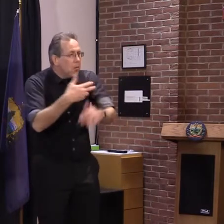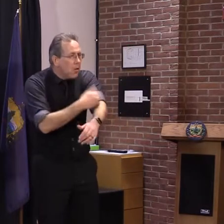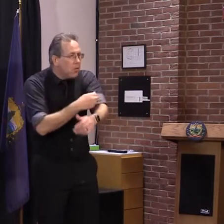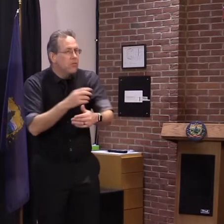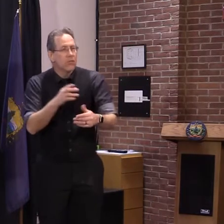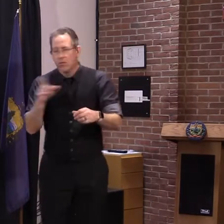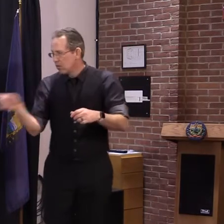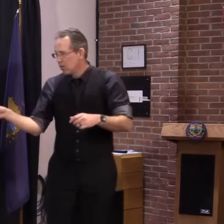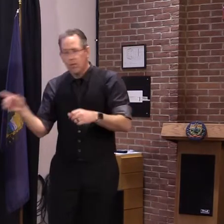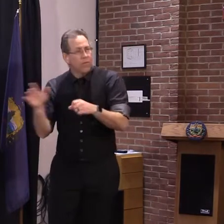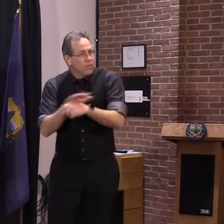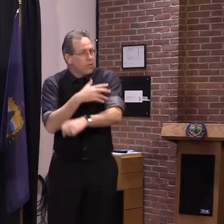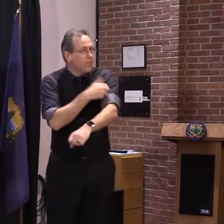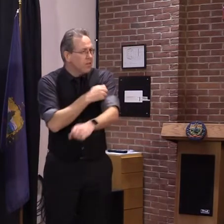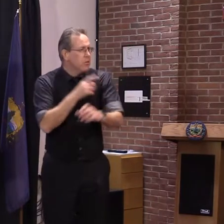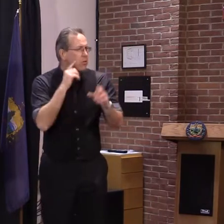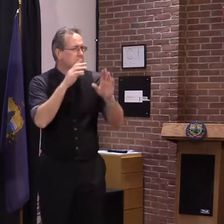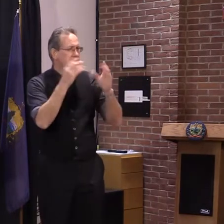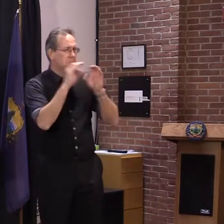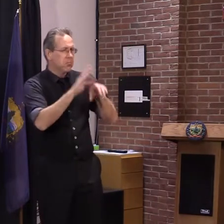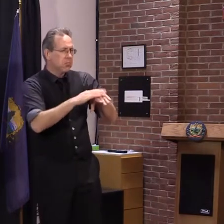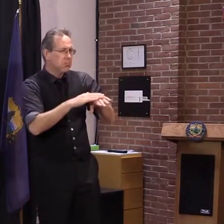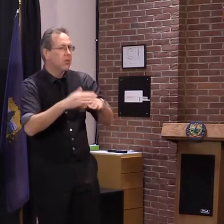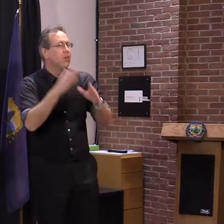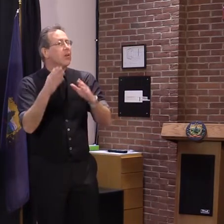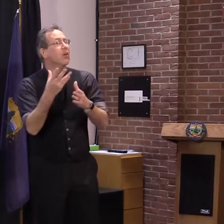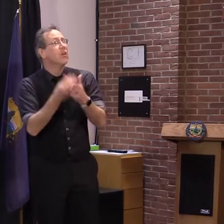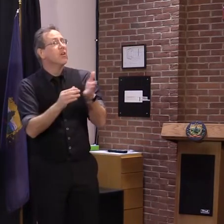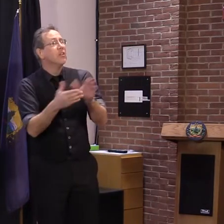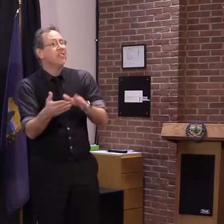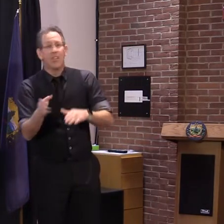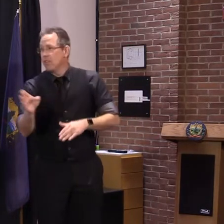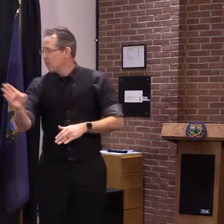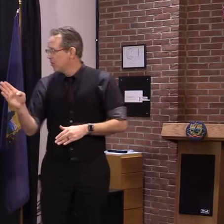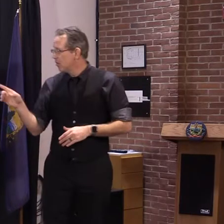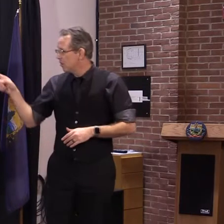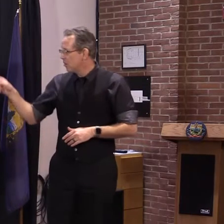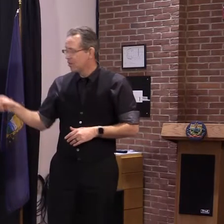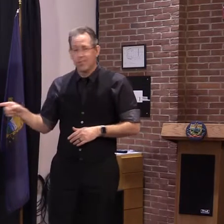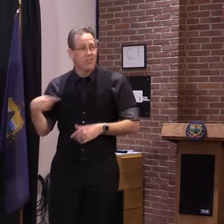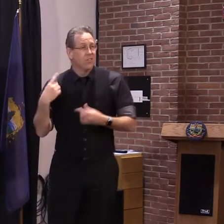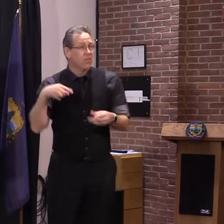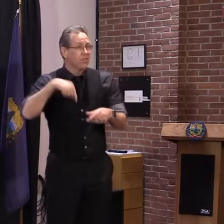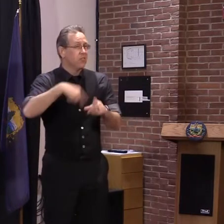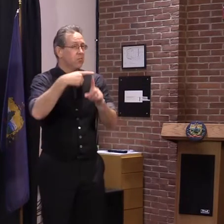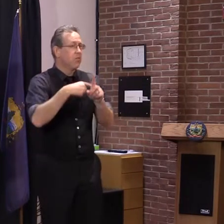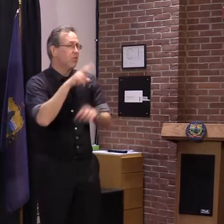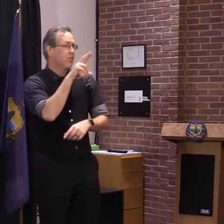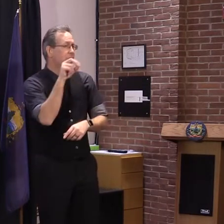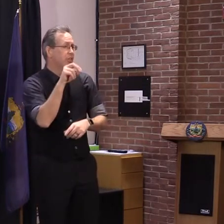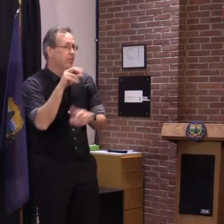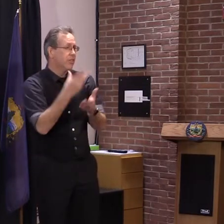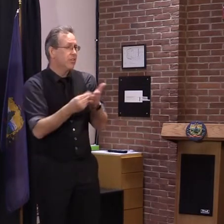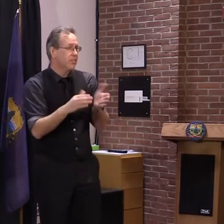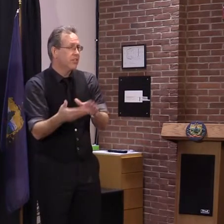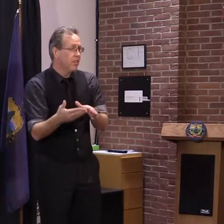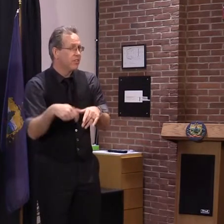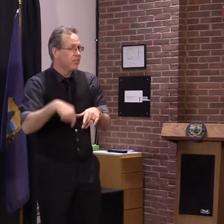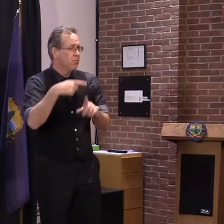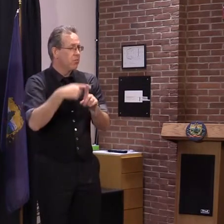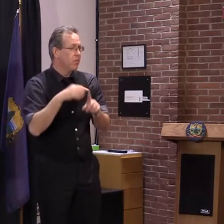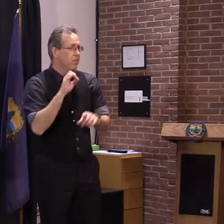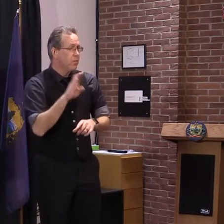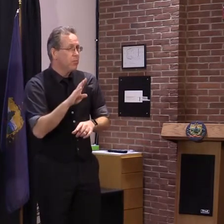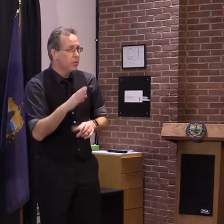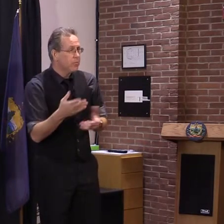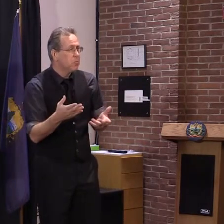finally, turning to our fatality data, you'll see that we are reporting at the moment 30 deaths for the month of February. As we said, this is sort of on pace for the